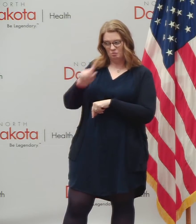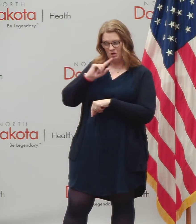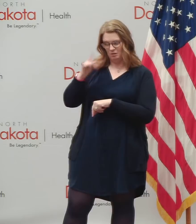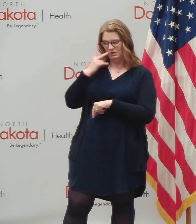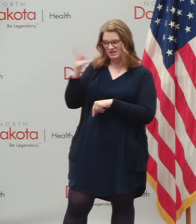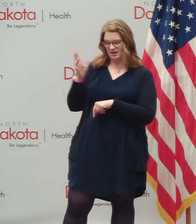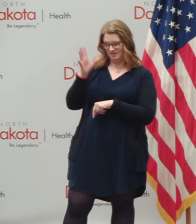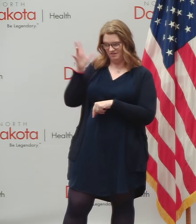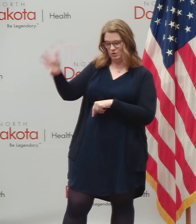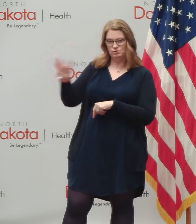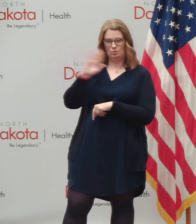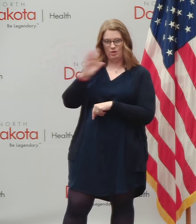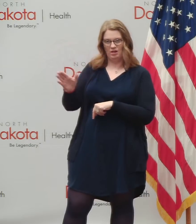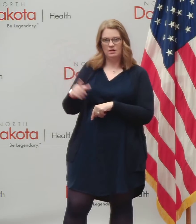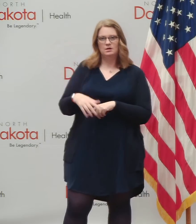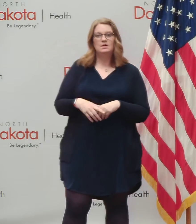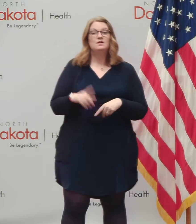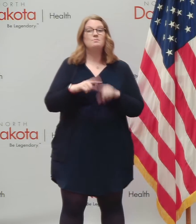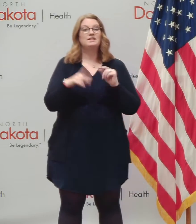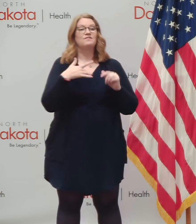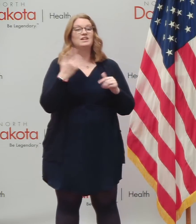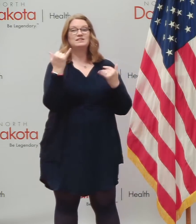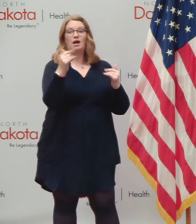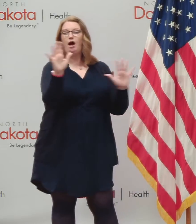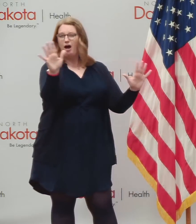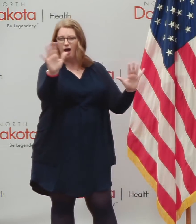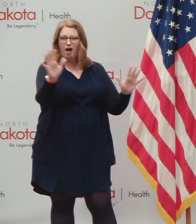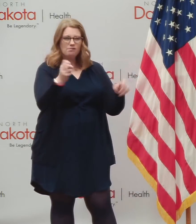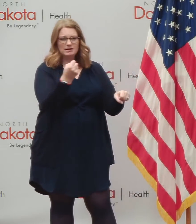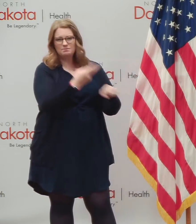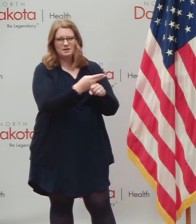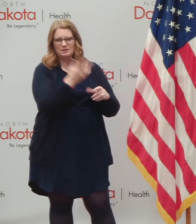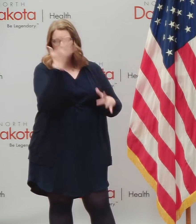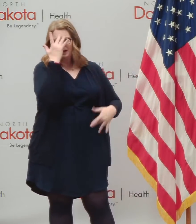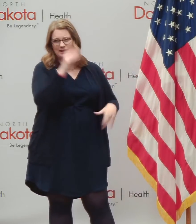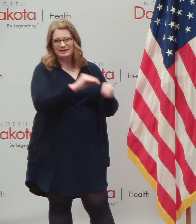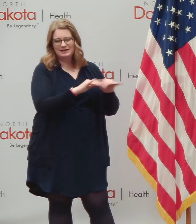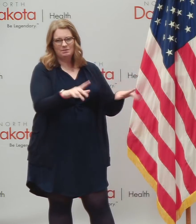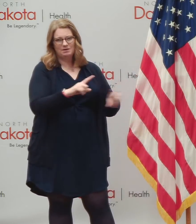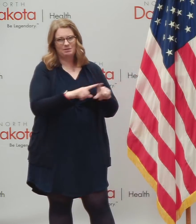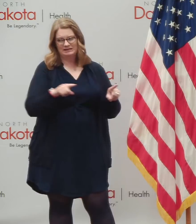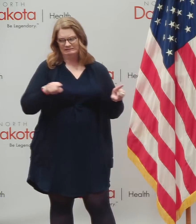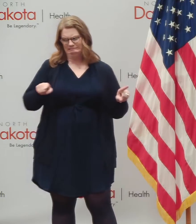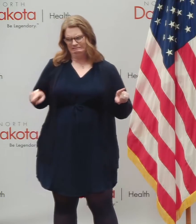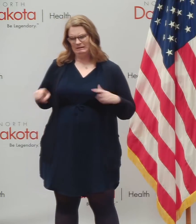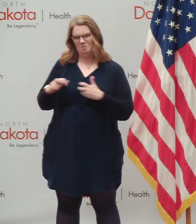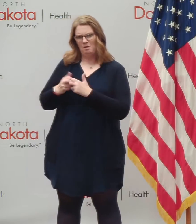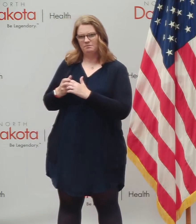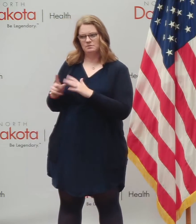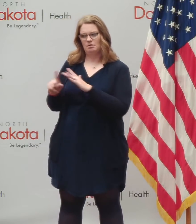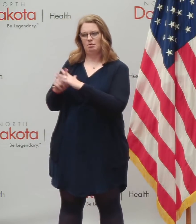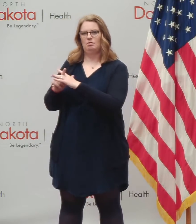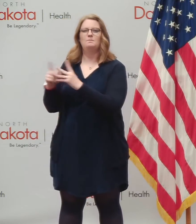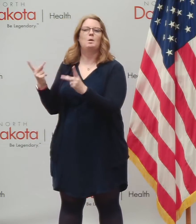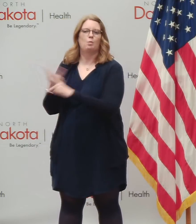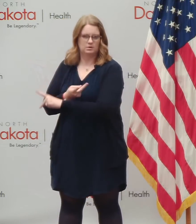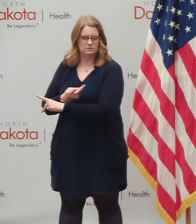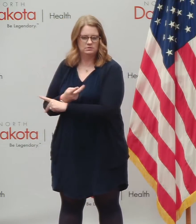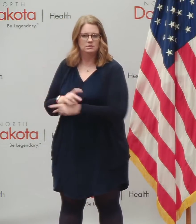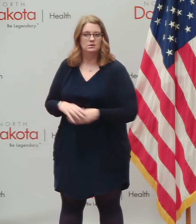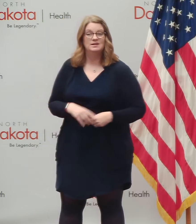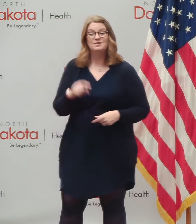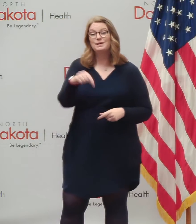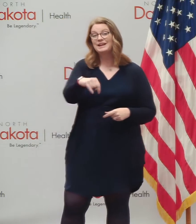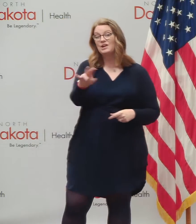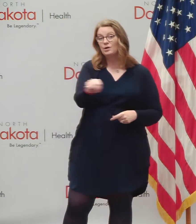because they think they've beat the pandemic, but they will have created generational problems that are going to follow them. And I think in North Dakota, in the long run, you're going to